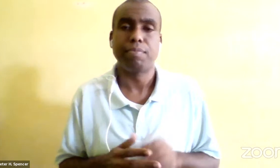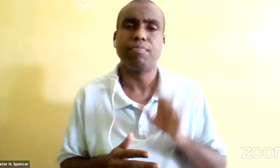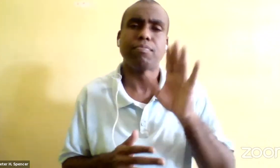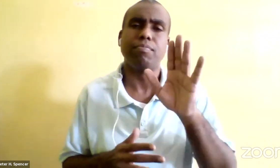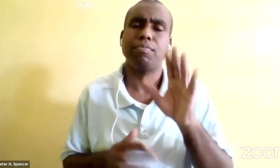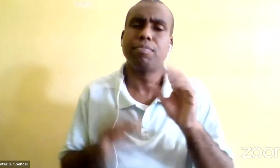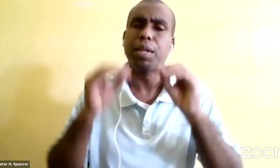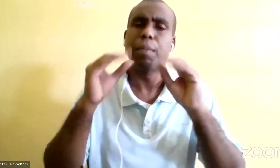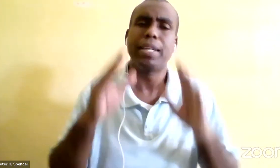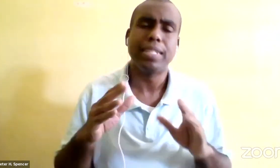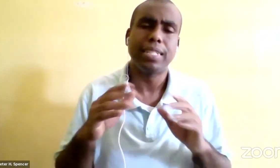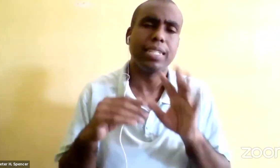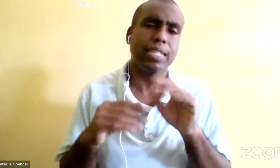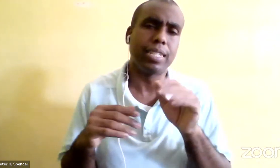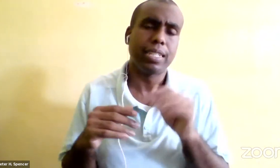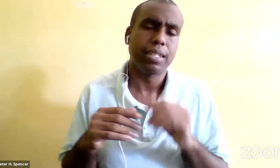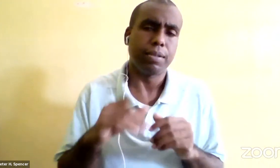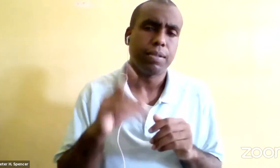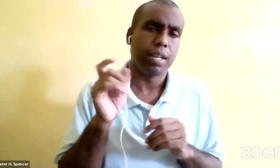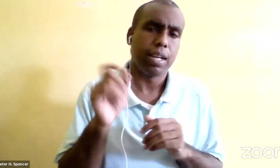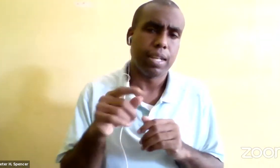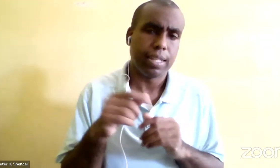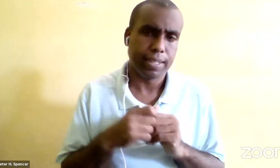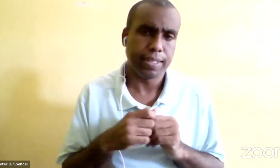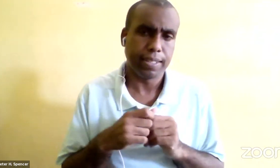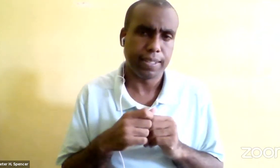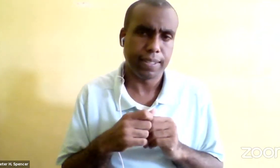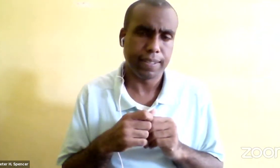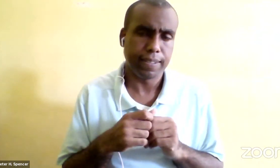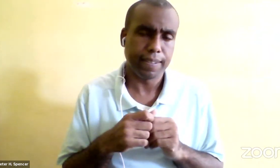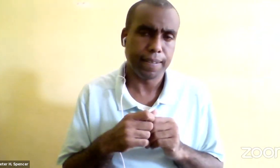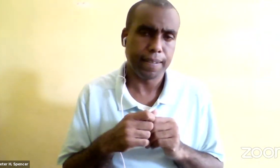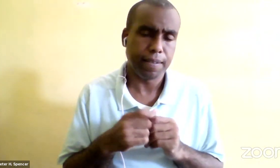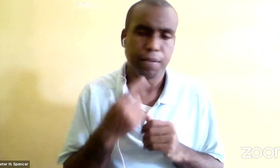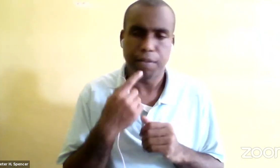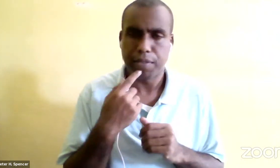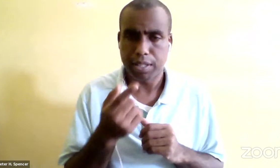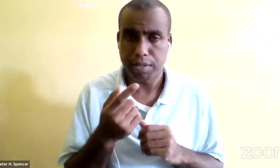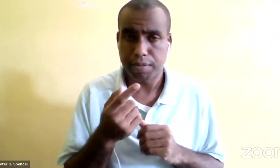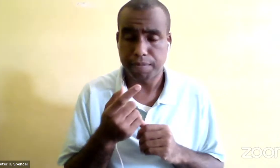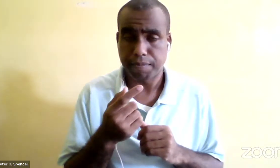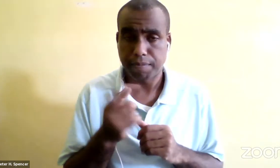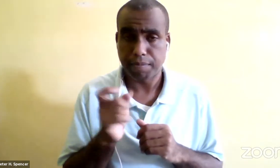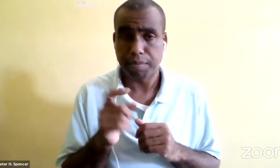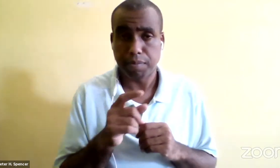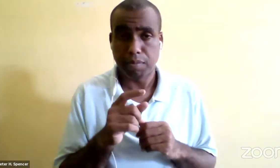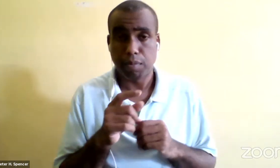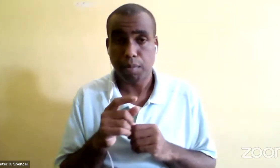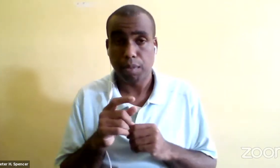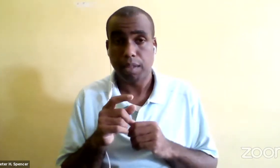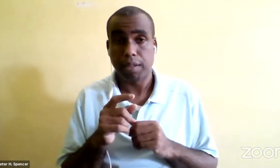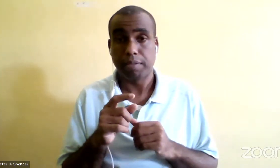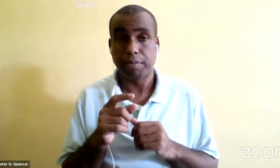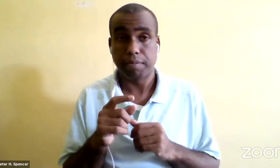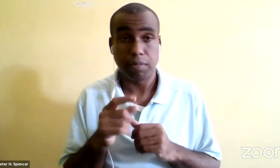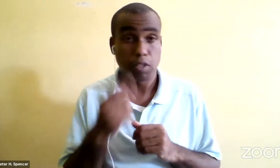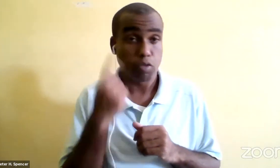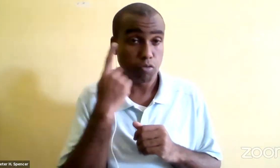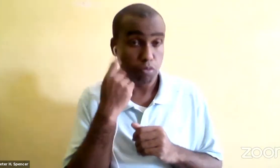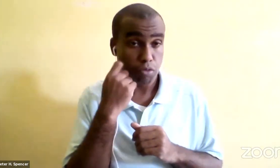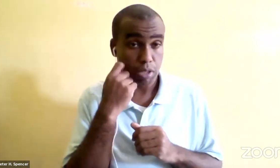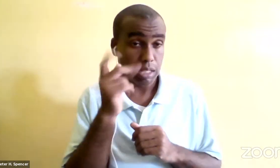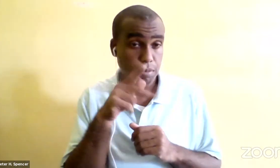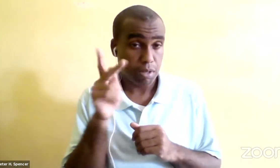Miss, I just wanted to say that would we be able to have access to the PowerPoint that you just